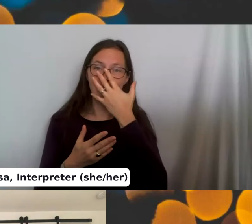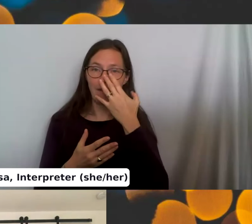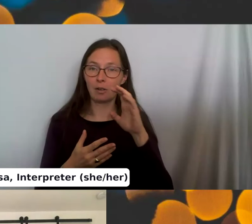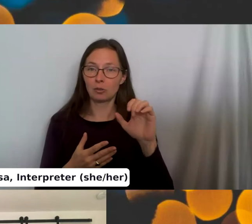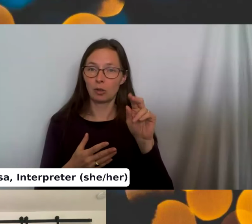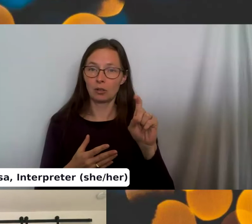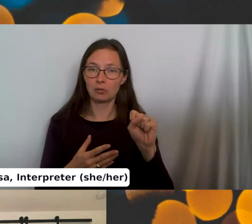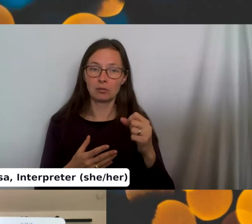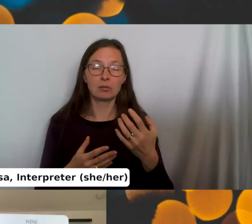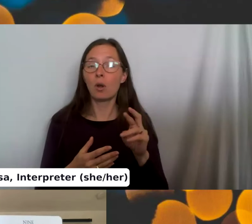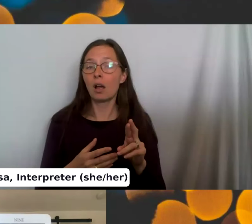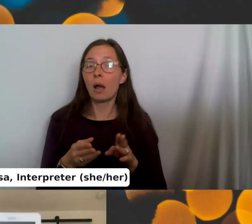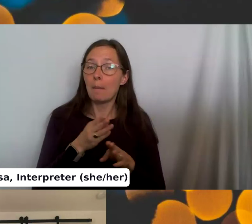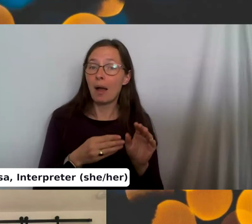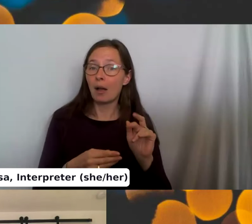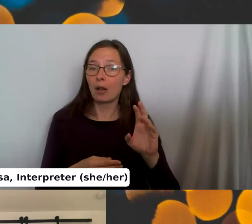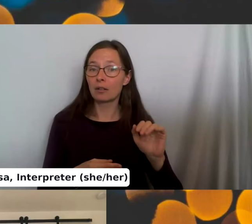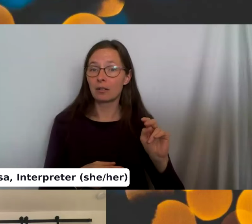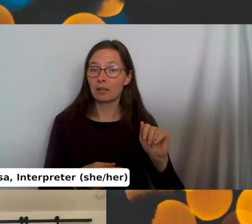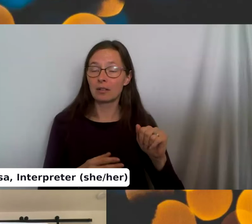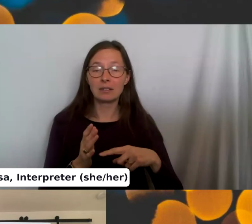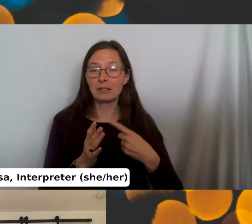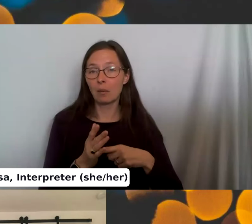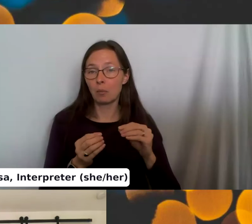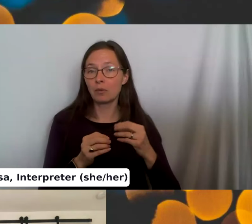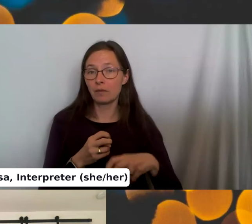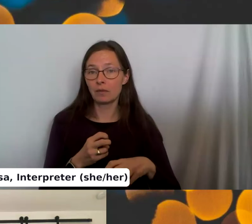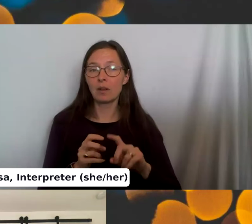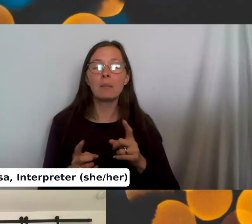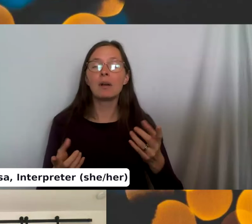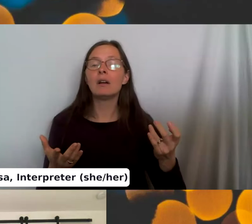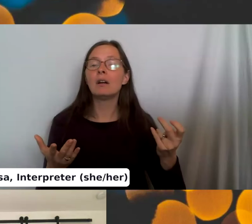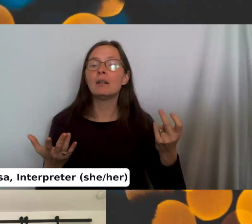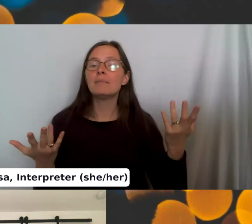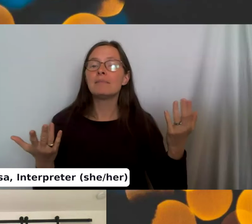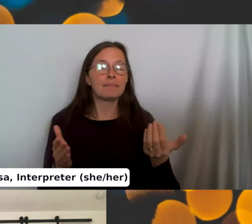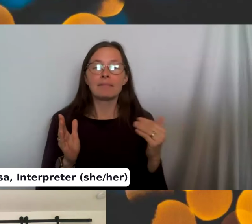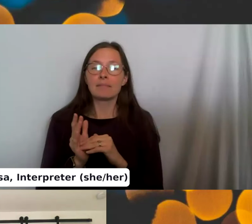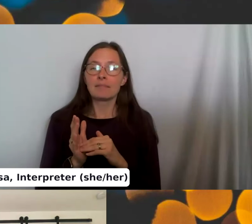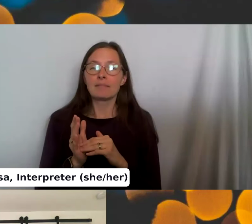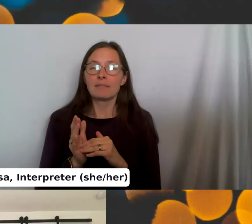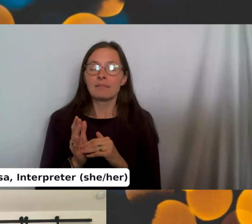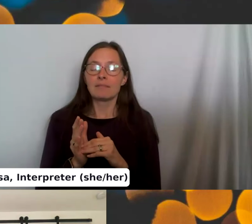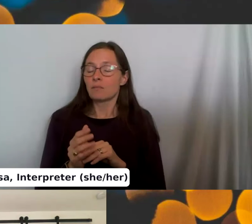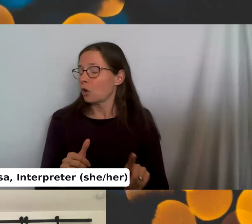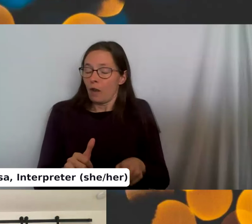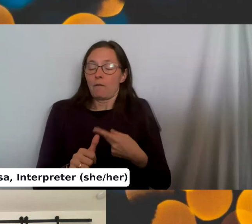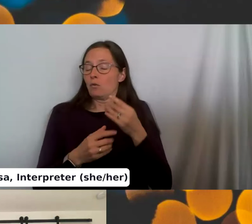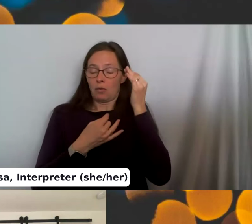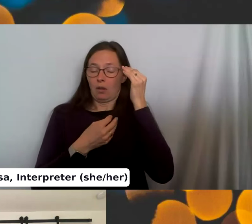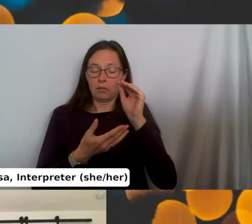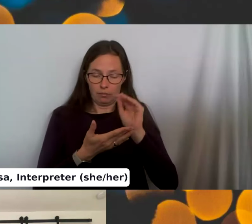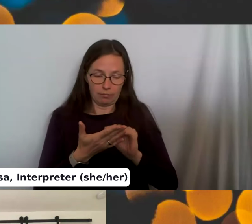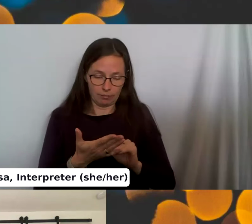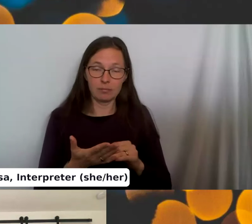it's, if it's a minor arcana card, kind of sometimes more difficult. But just, again, jot down your initial impressions. And